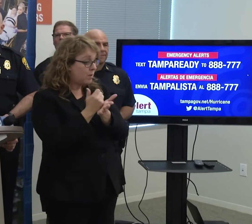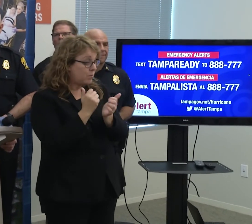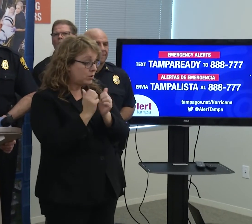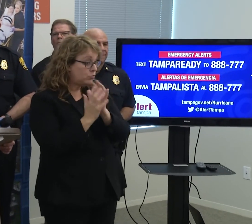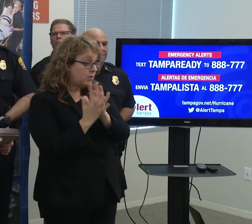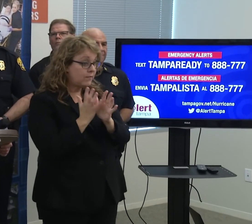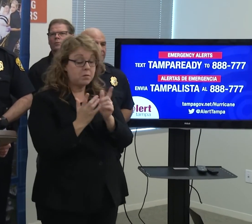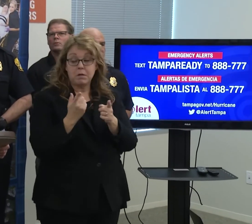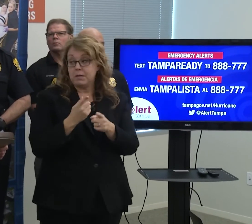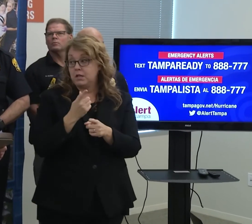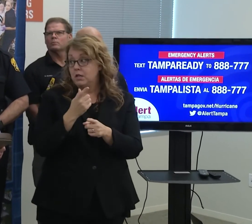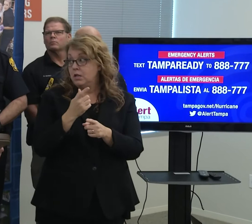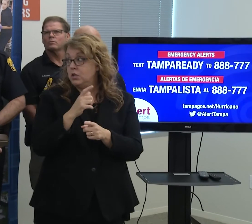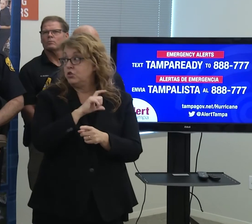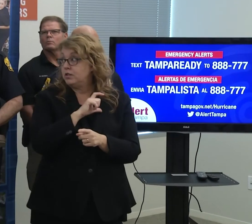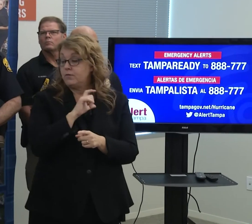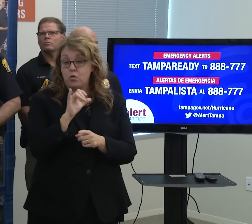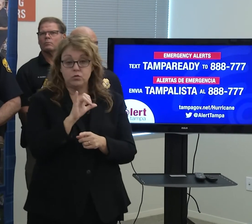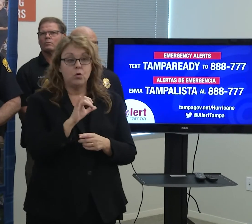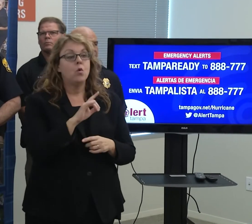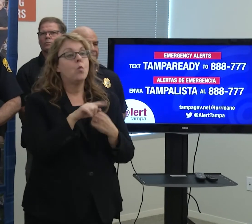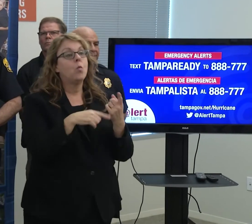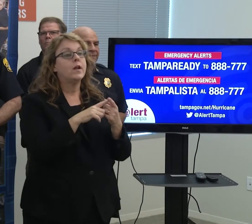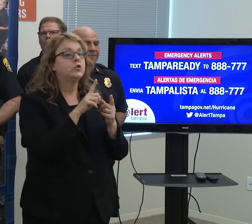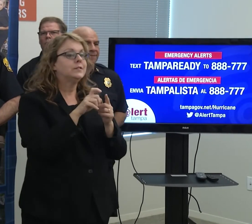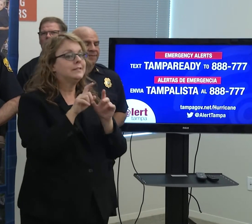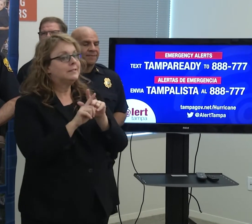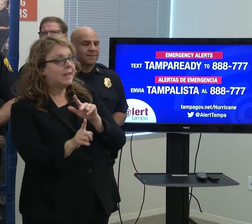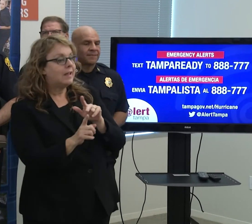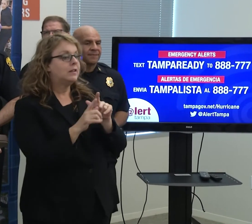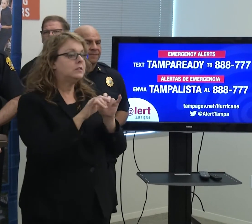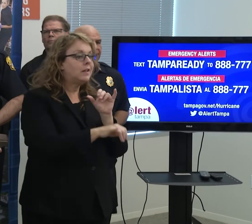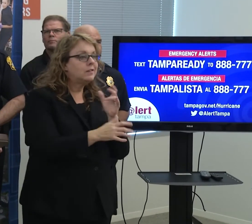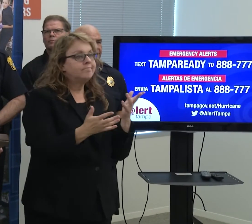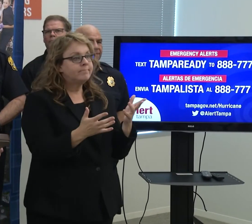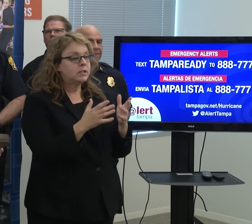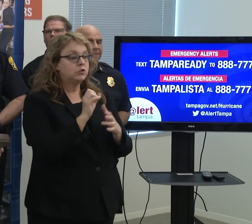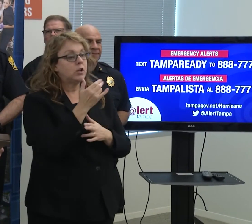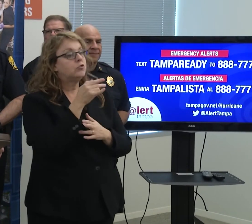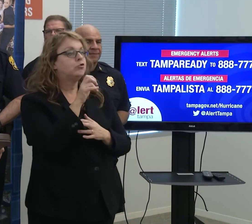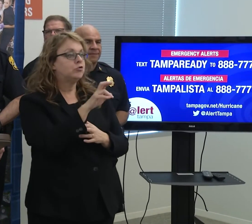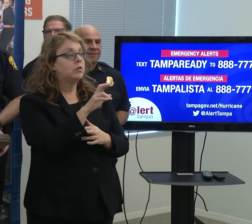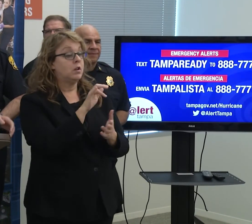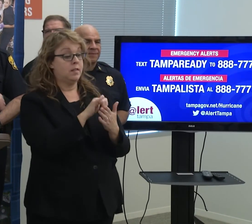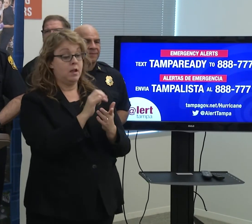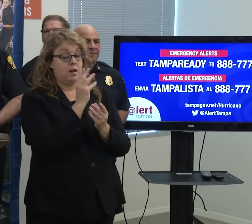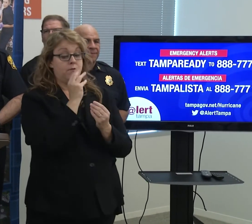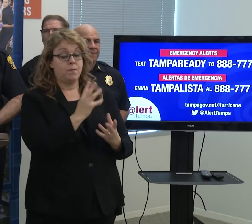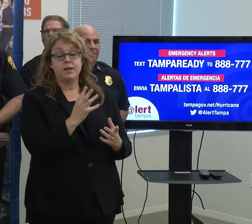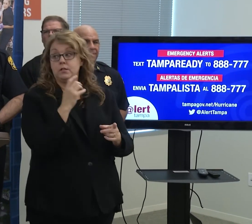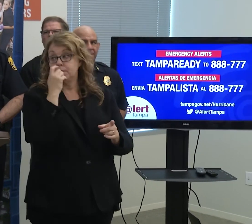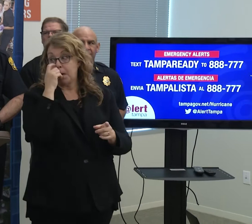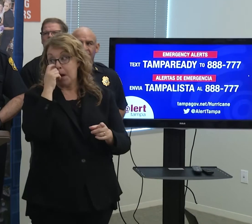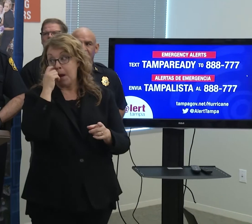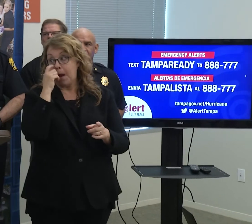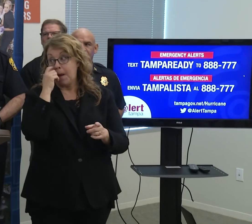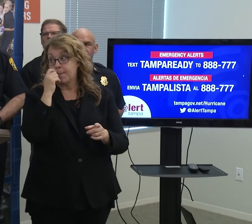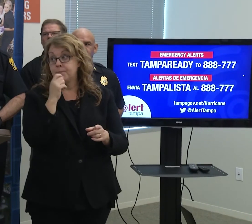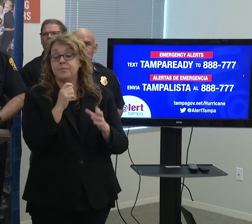you might want to weigh in, but and when they should stay put or go to a shelter. Well, all of that information, what